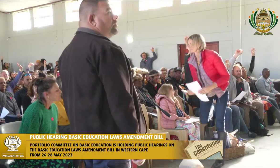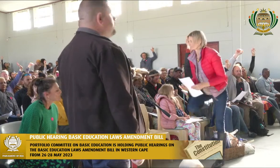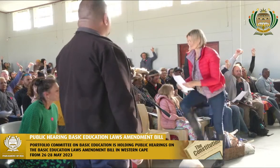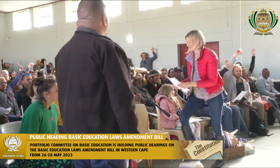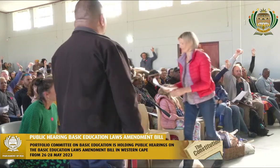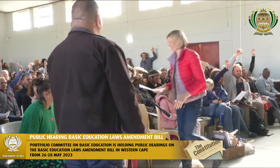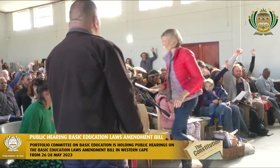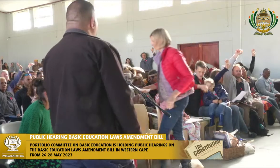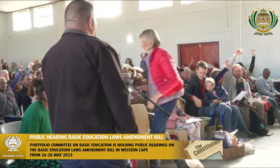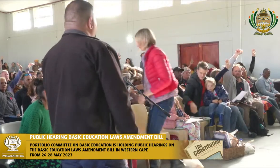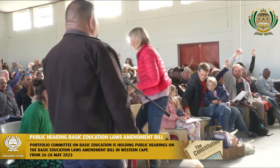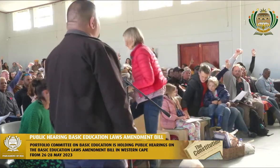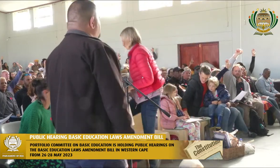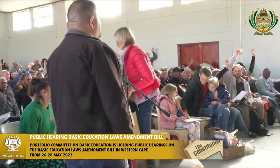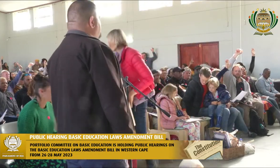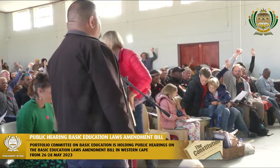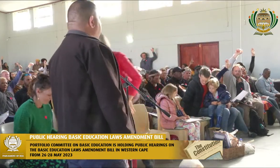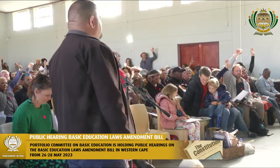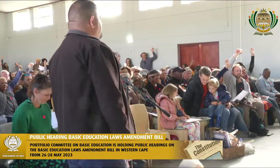four,